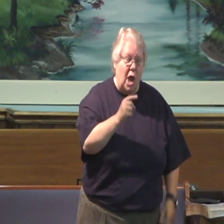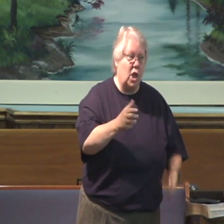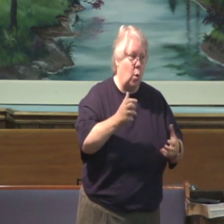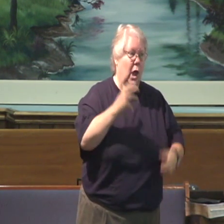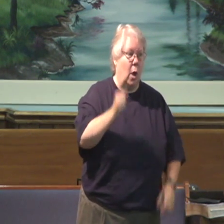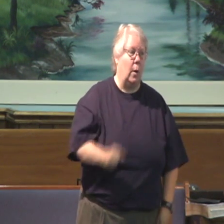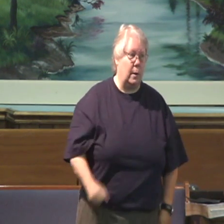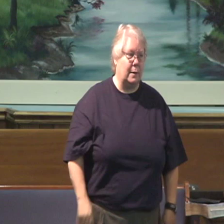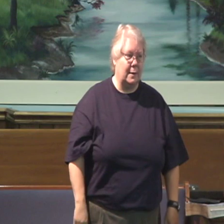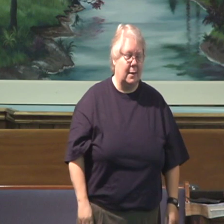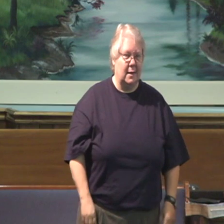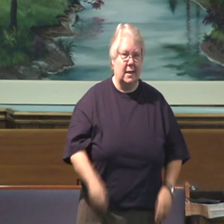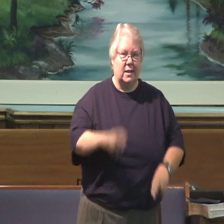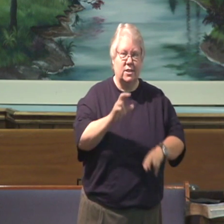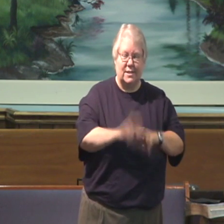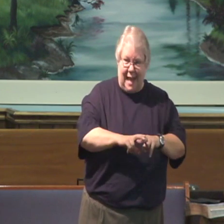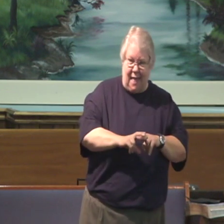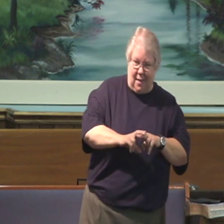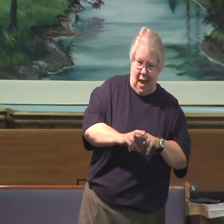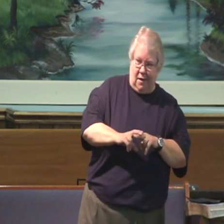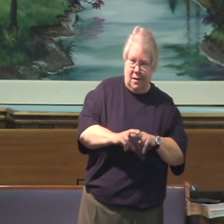Where are you? You sat there,